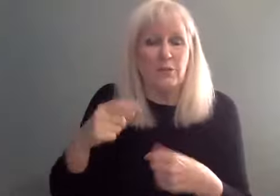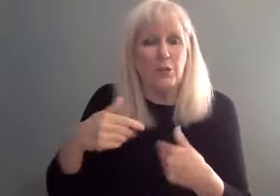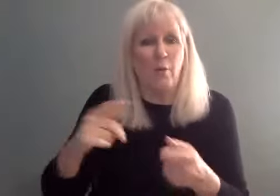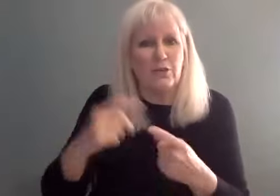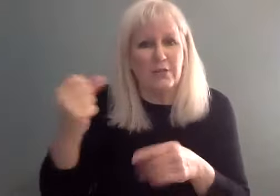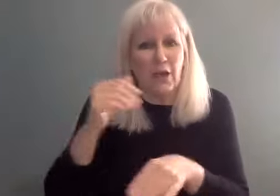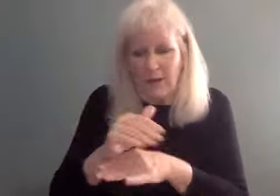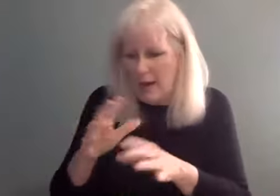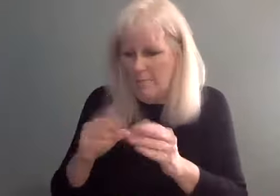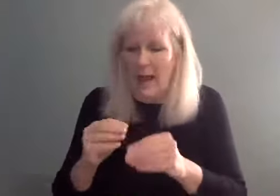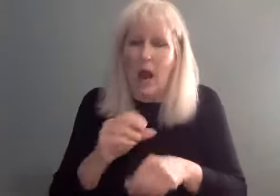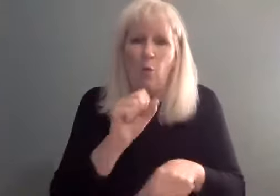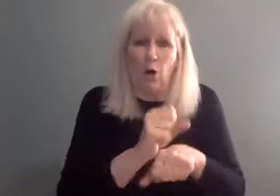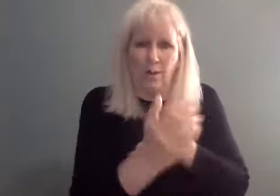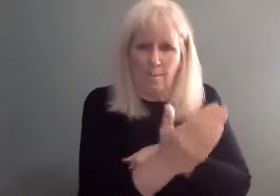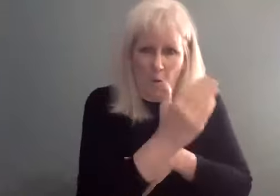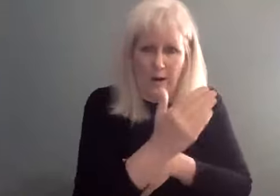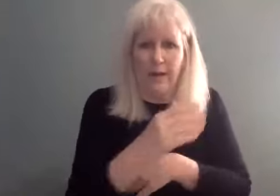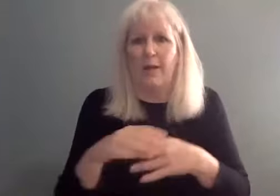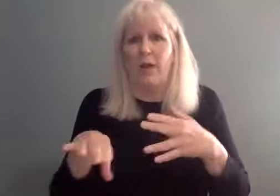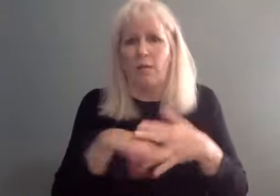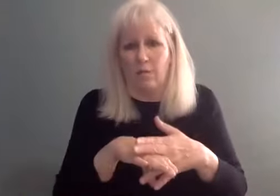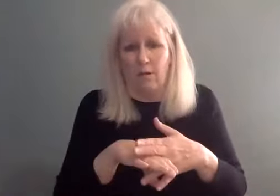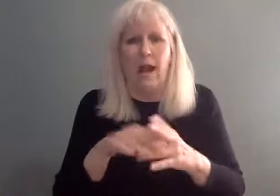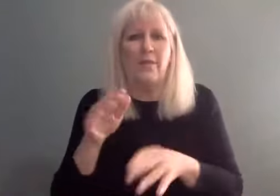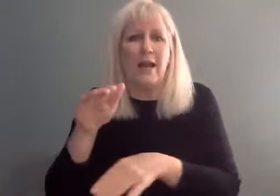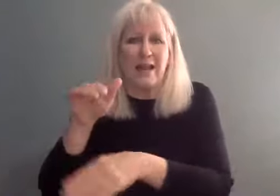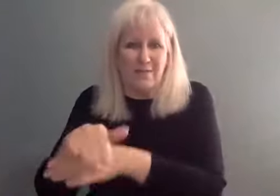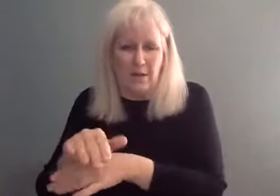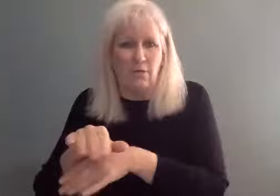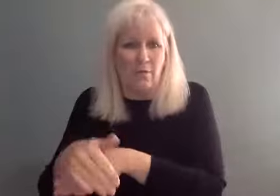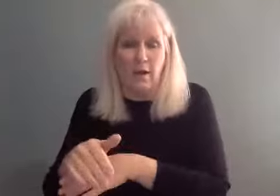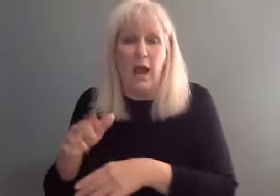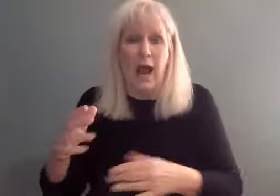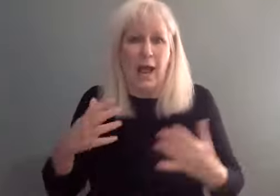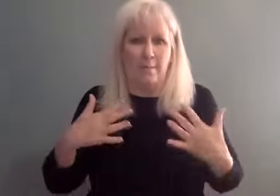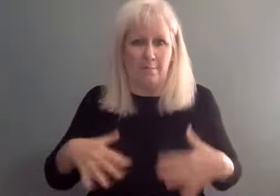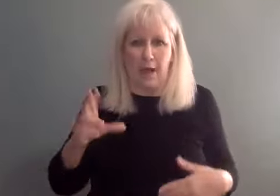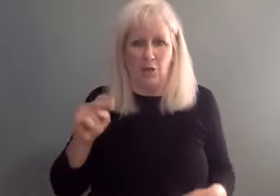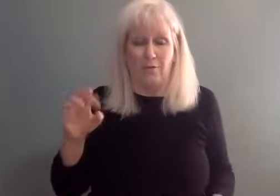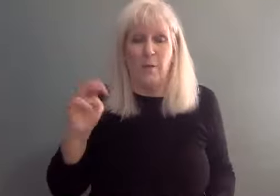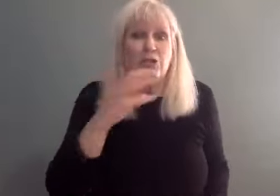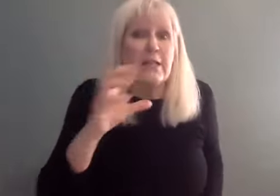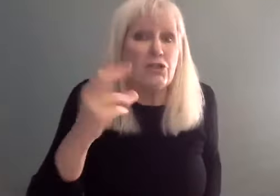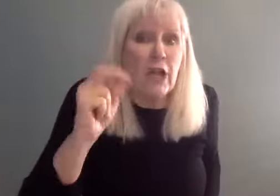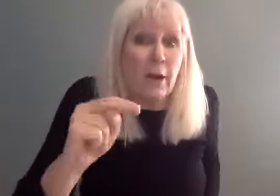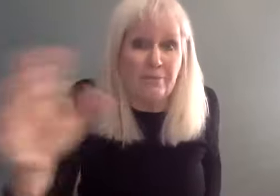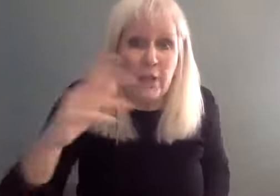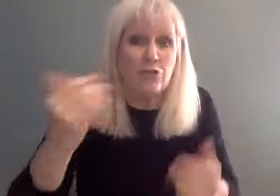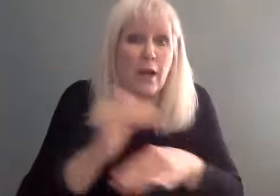shift, and she saw me in my uniform, and she came up and she said, Sharon, when you go to work tonight, I want you to do this.